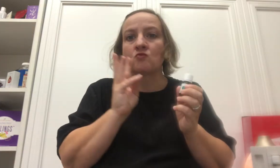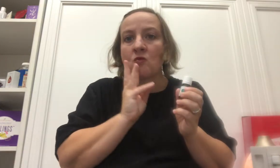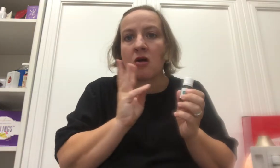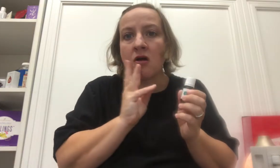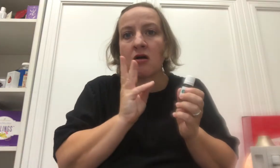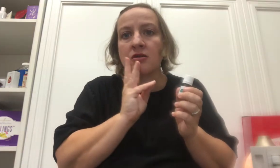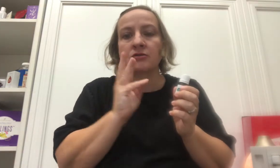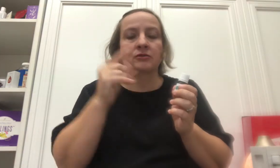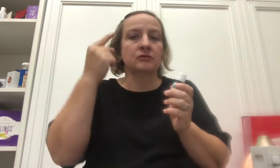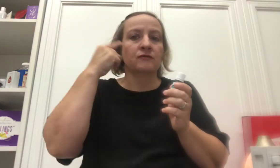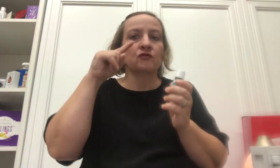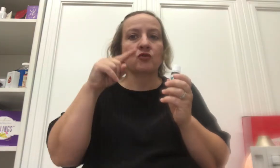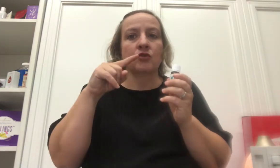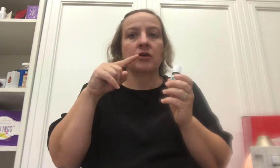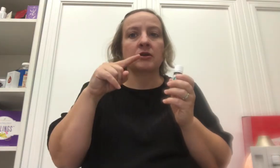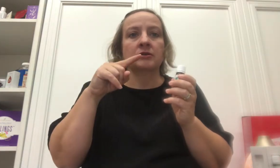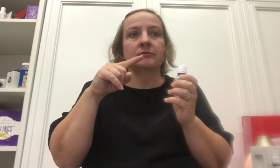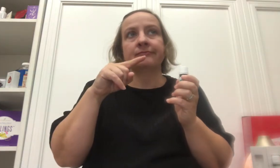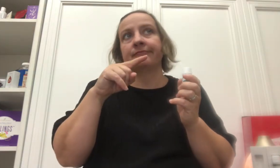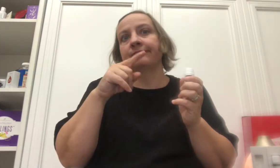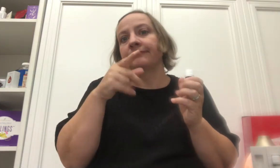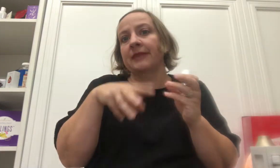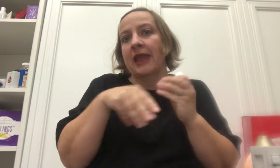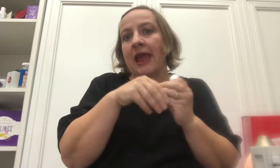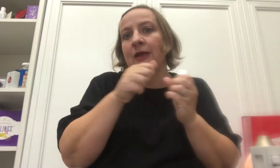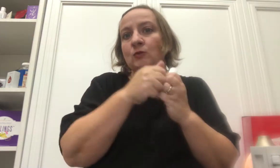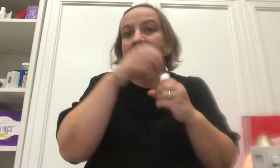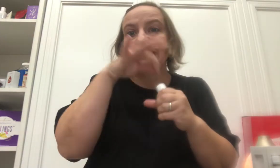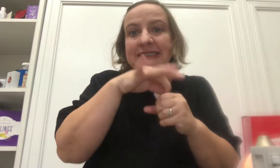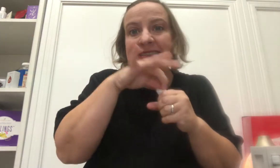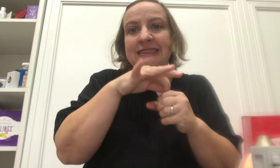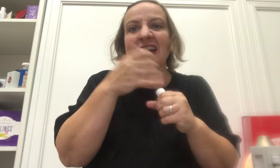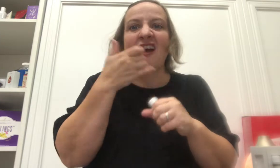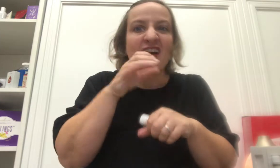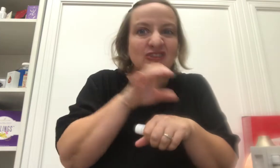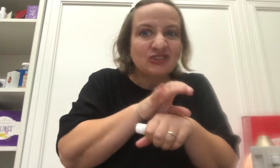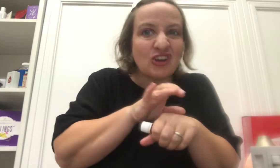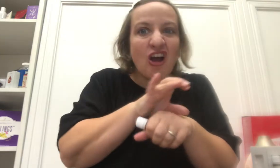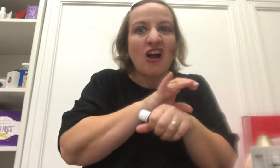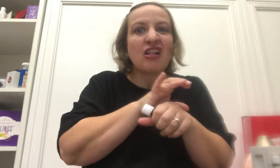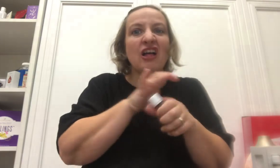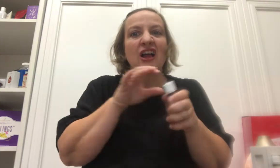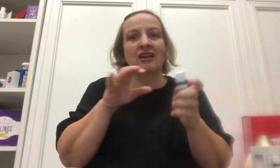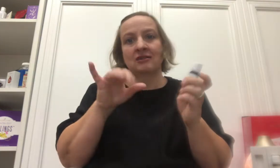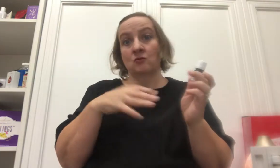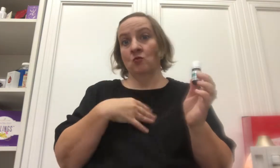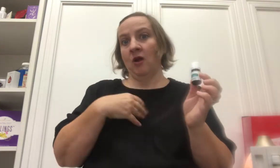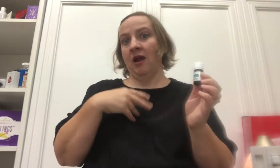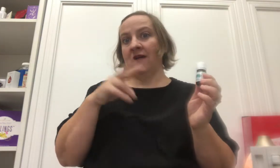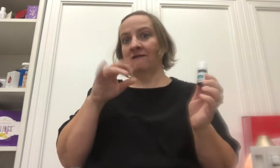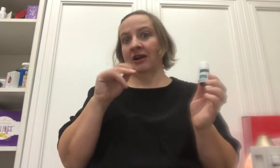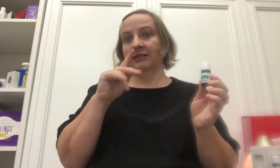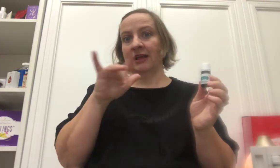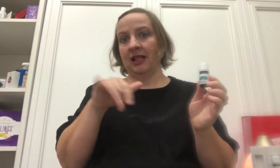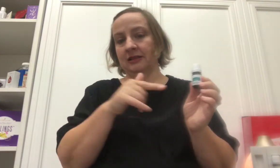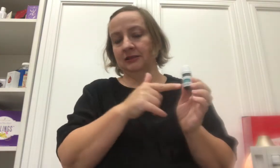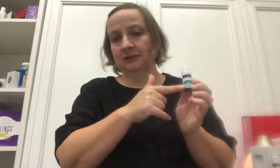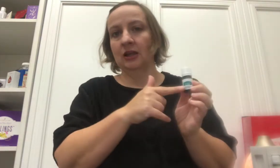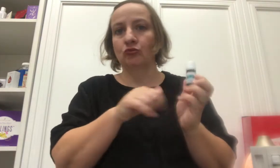is so cool to add to your water. You can add it to your tea, your hot chocolate. So